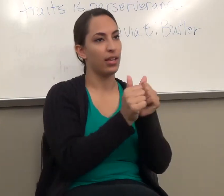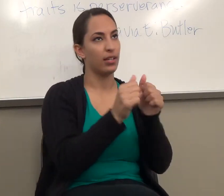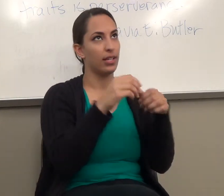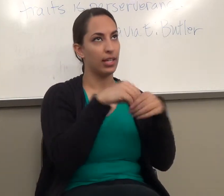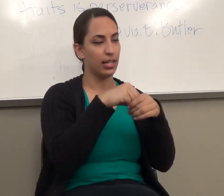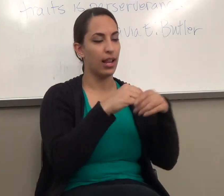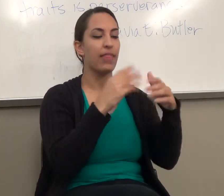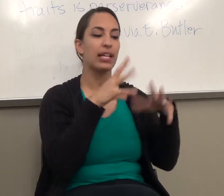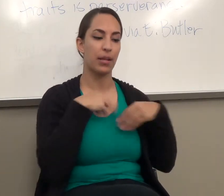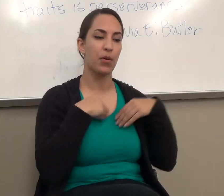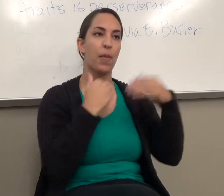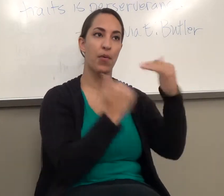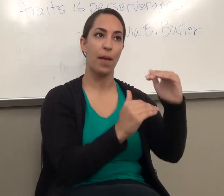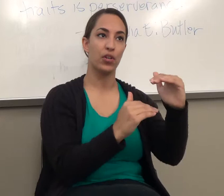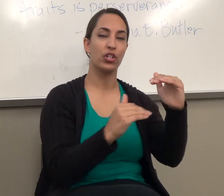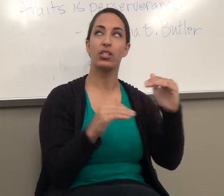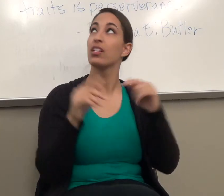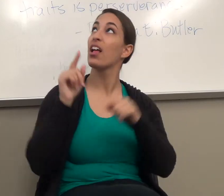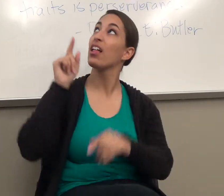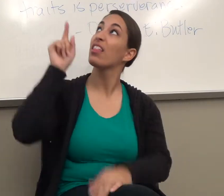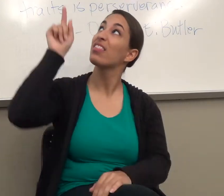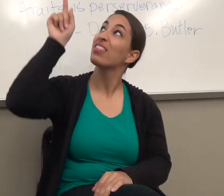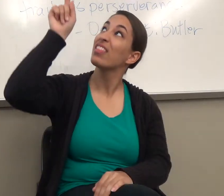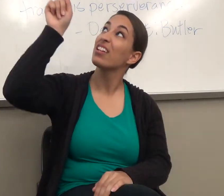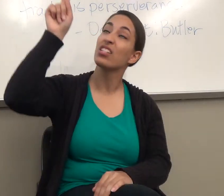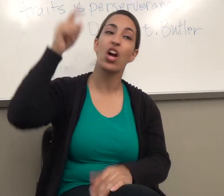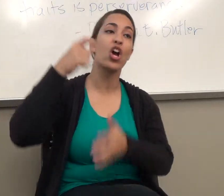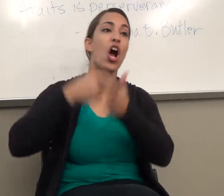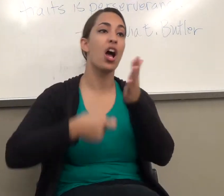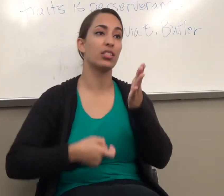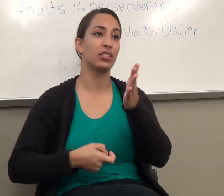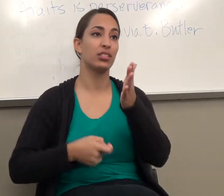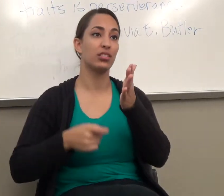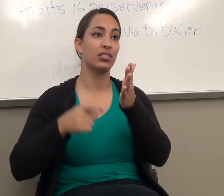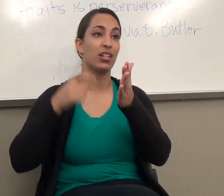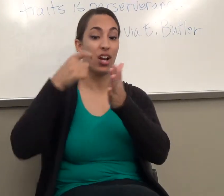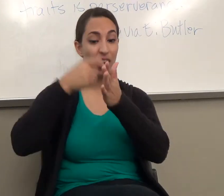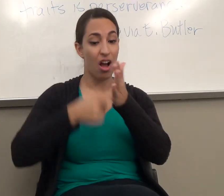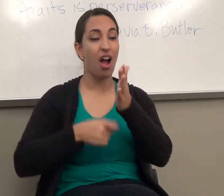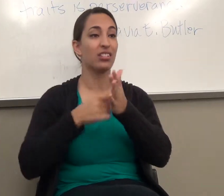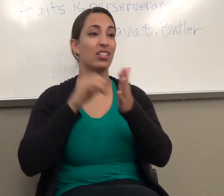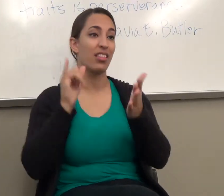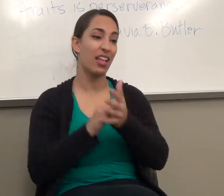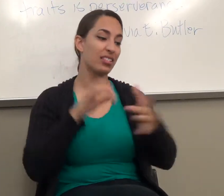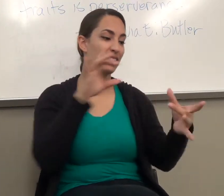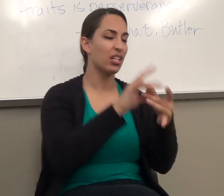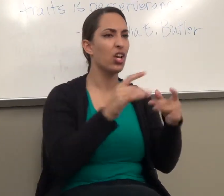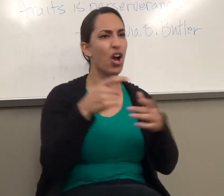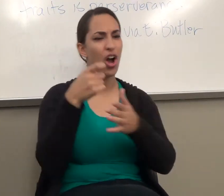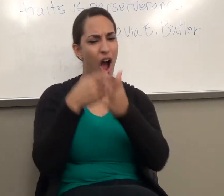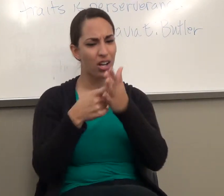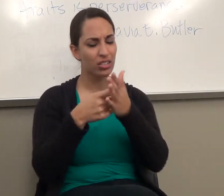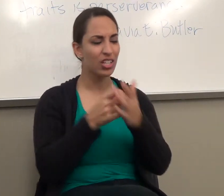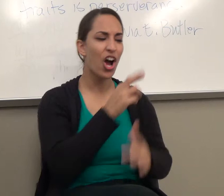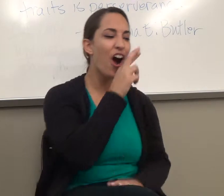This, yeah, it's way back up there. It's lost. That subject has been lost.